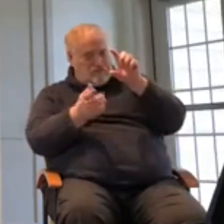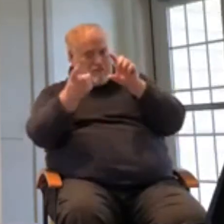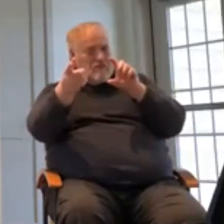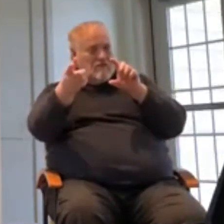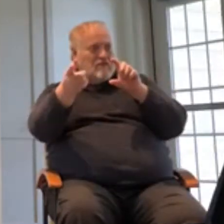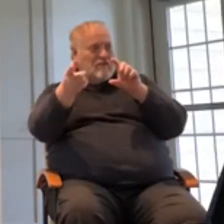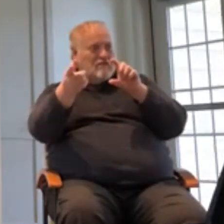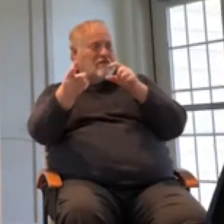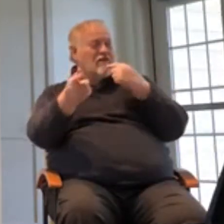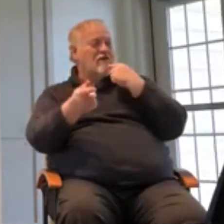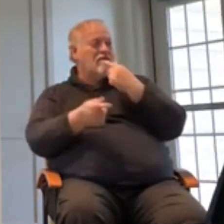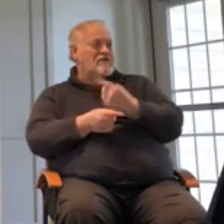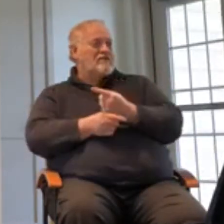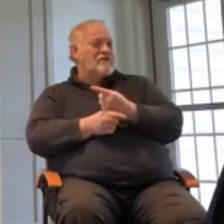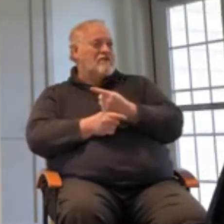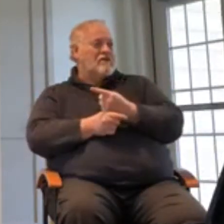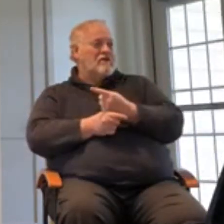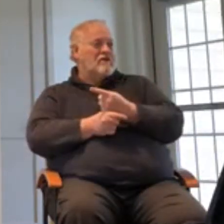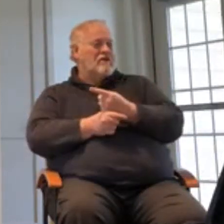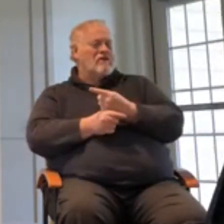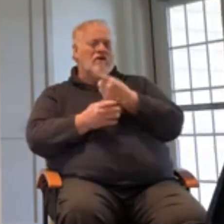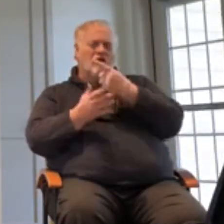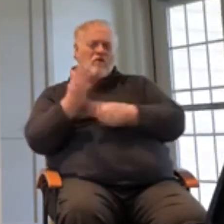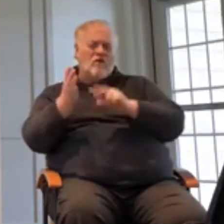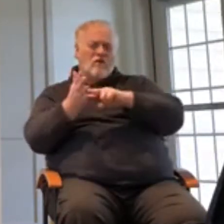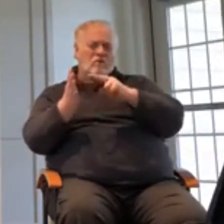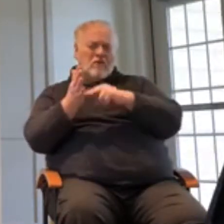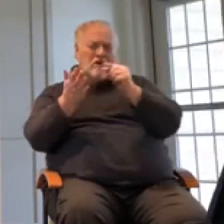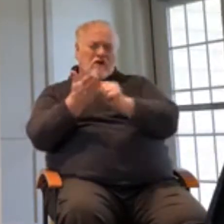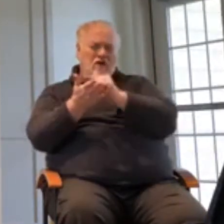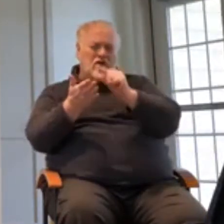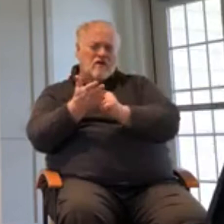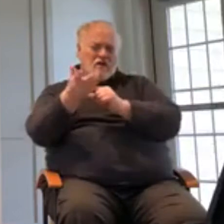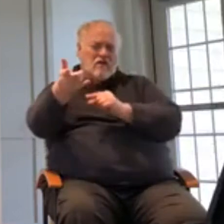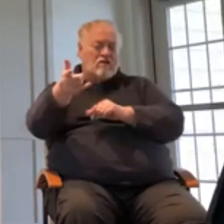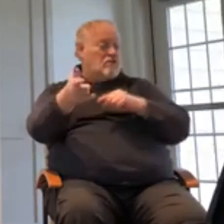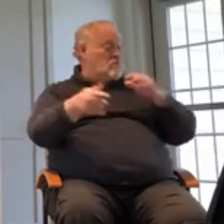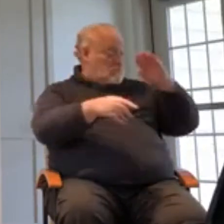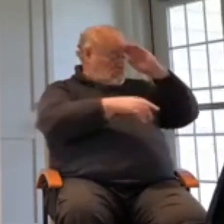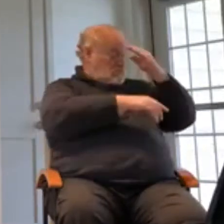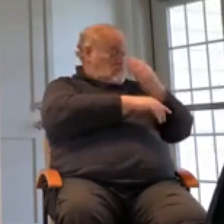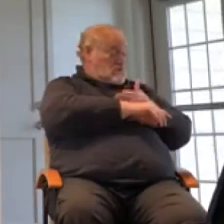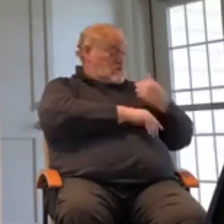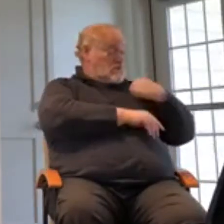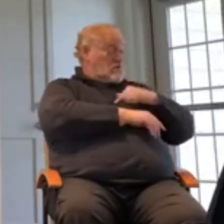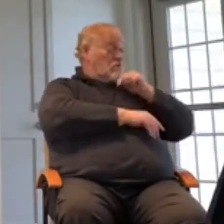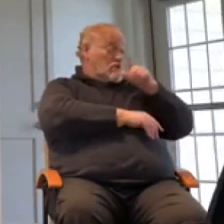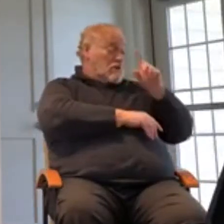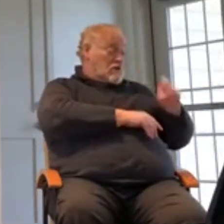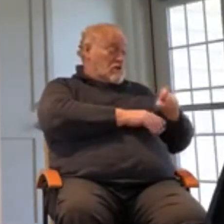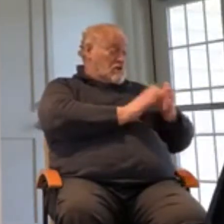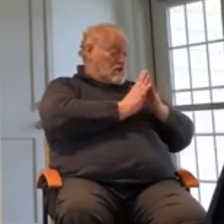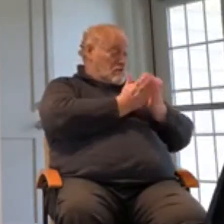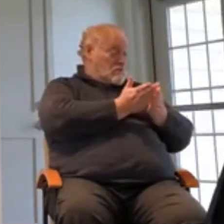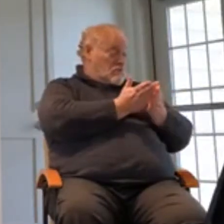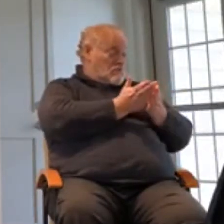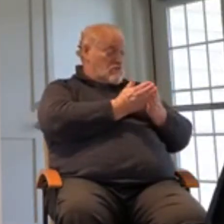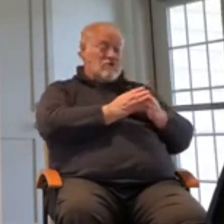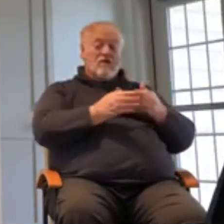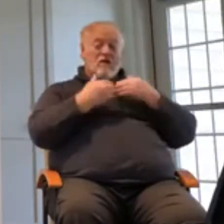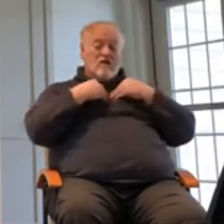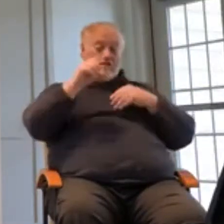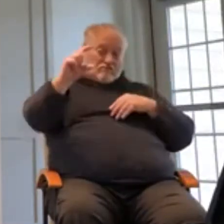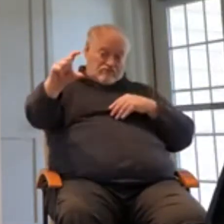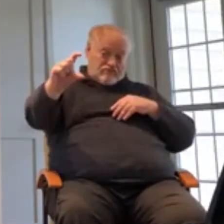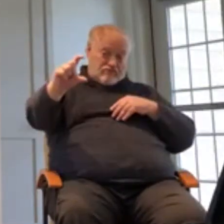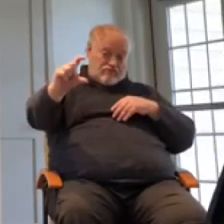said, what is the gospel? I said, son, we don't need a book that has 200-300 different